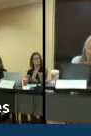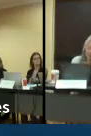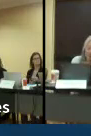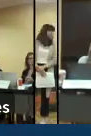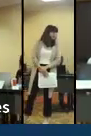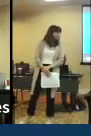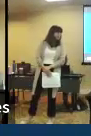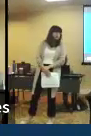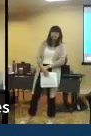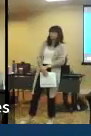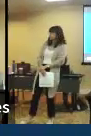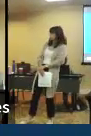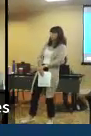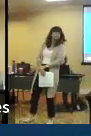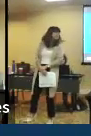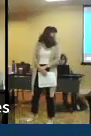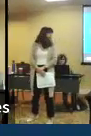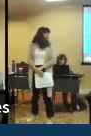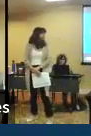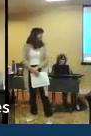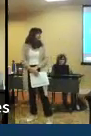Other questions from Christine?